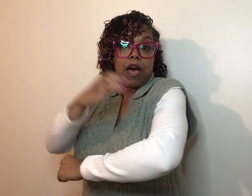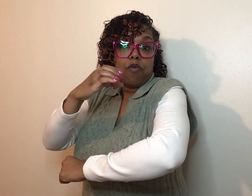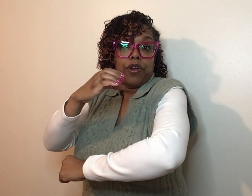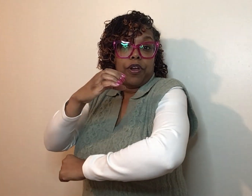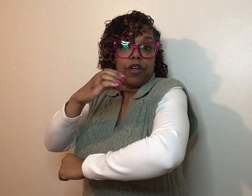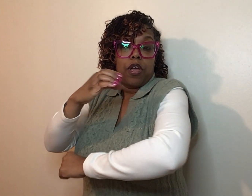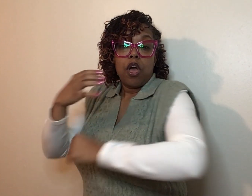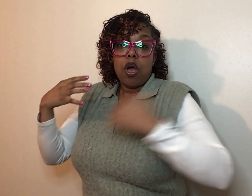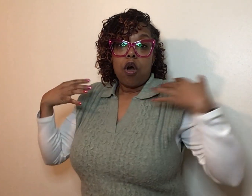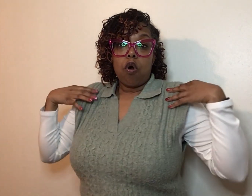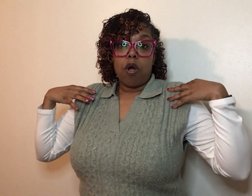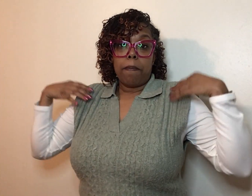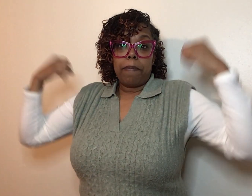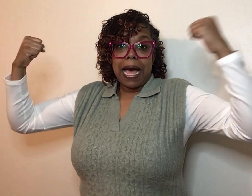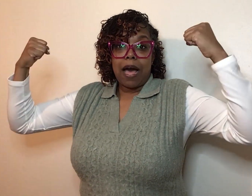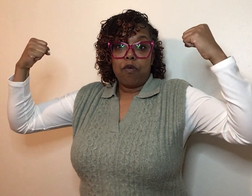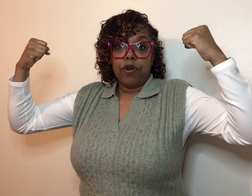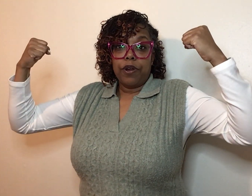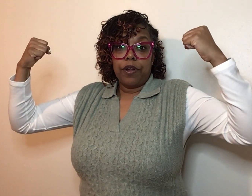power, or power,